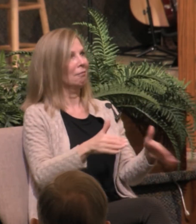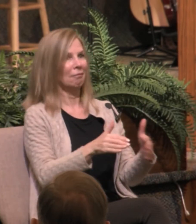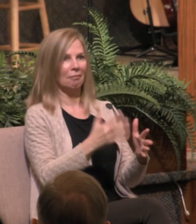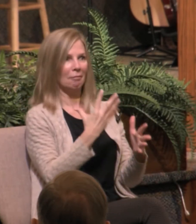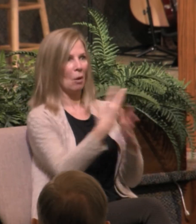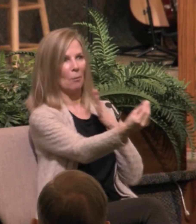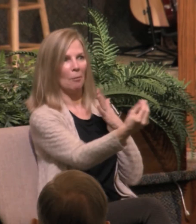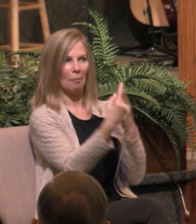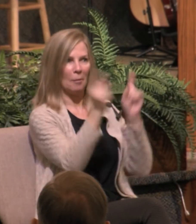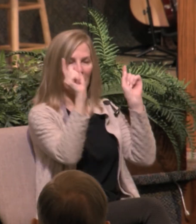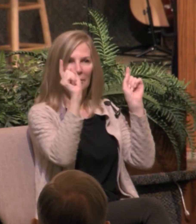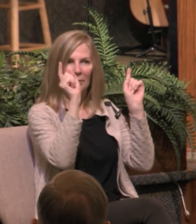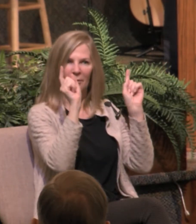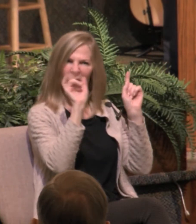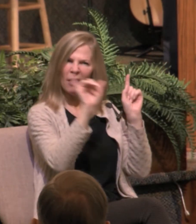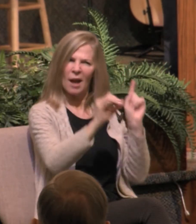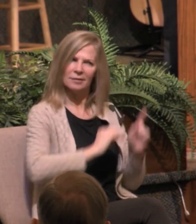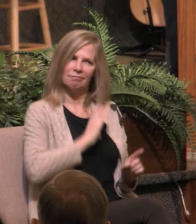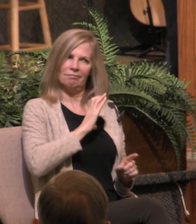That's the encouragement to us.